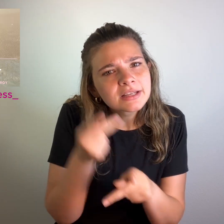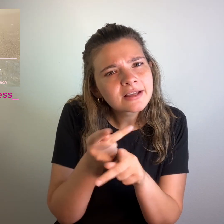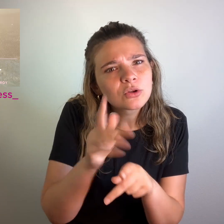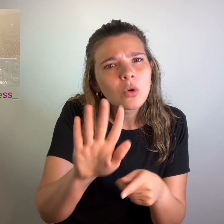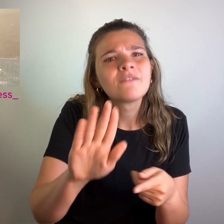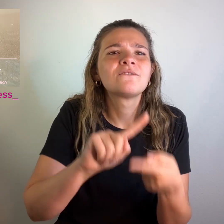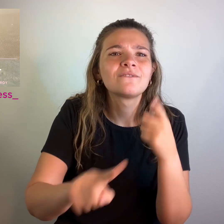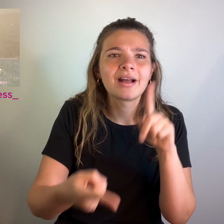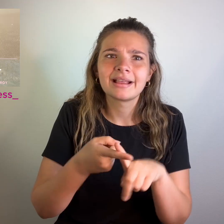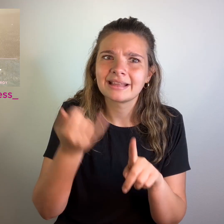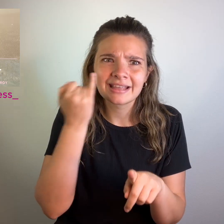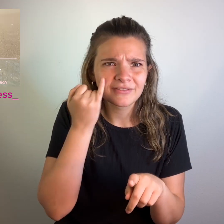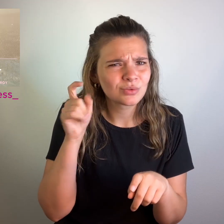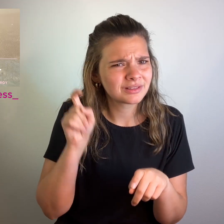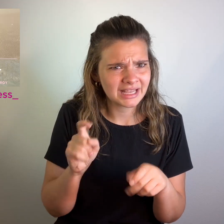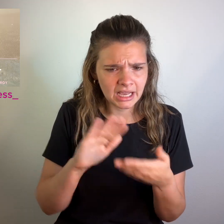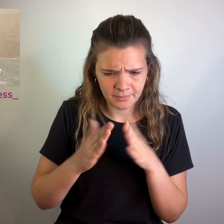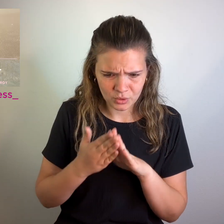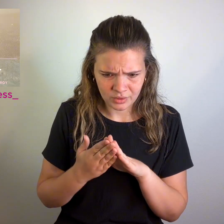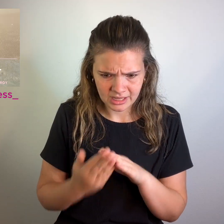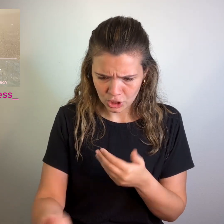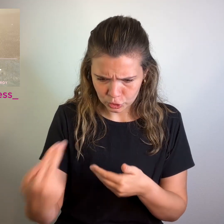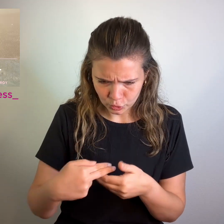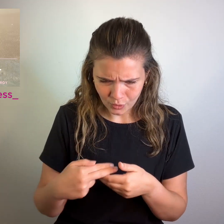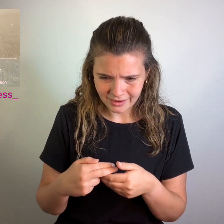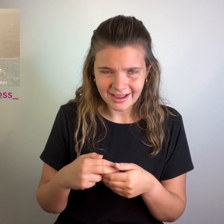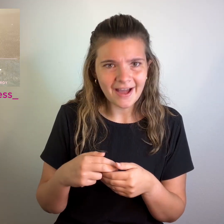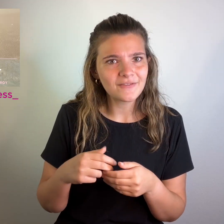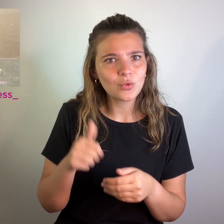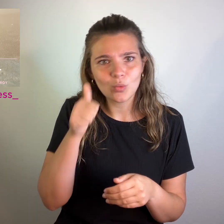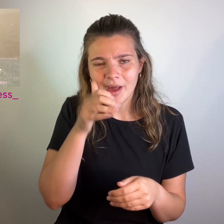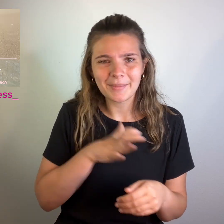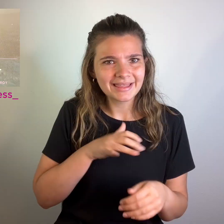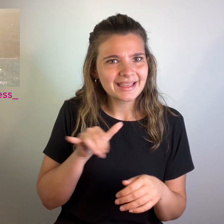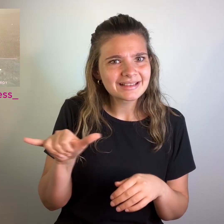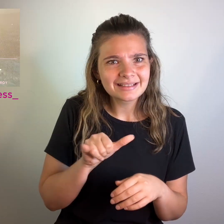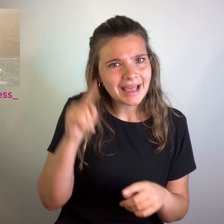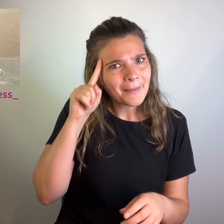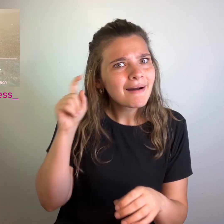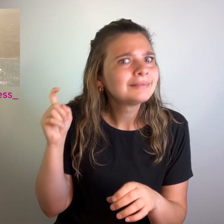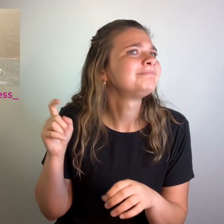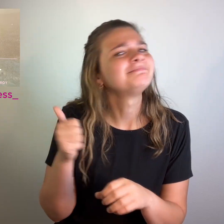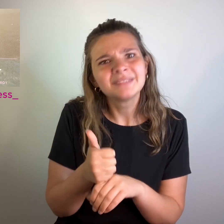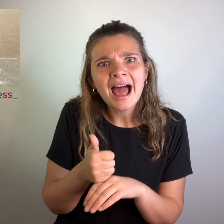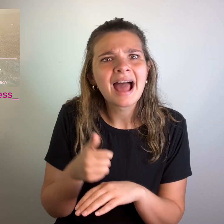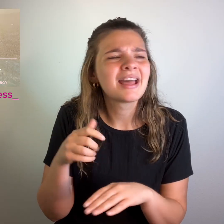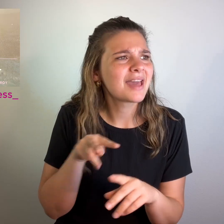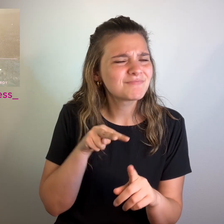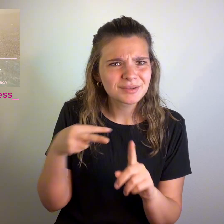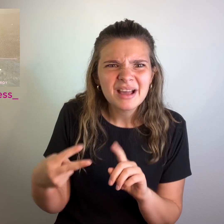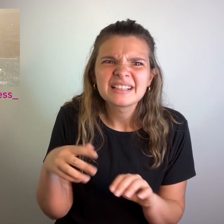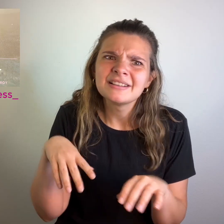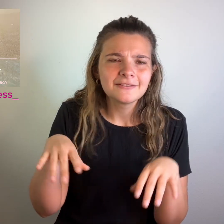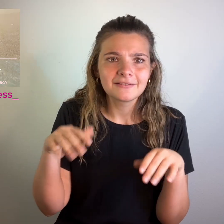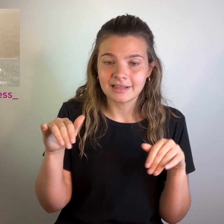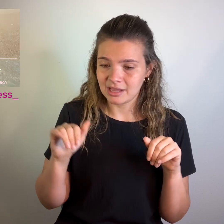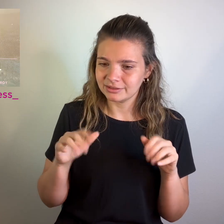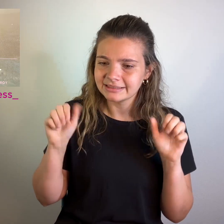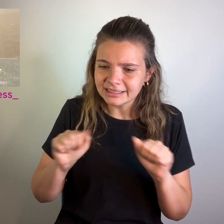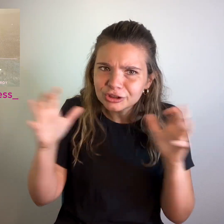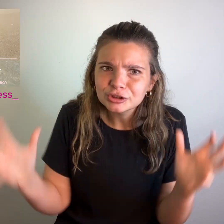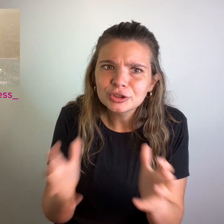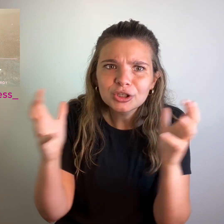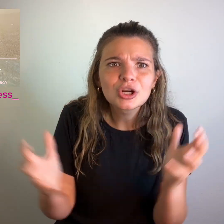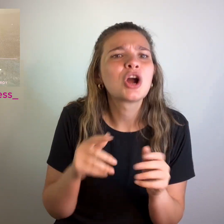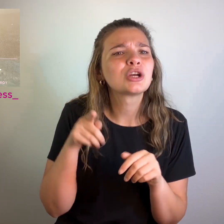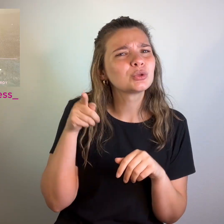women who are chasing after their goals and supporting everybody, hyping themselves up, me especially being your number one fan, join Confident